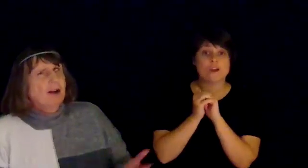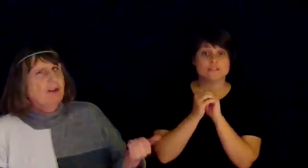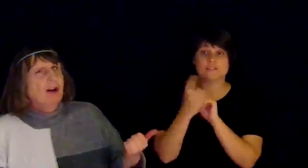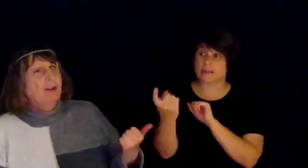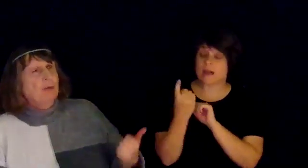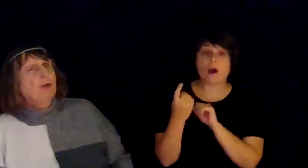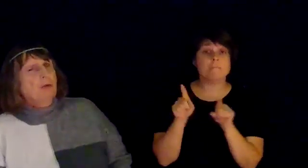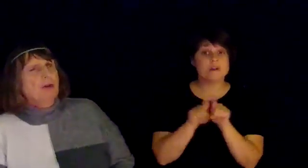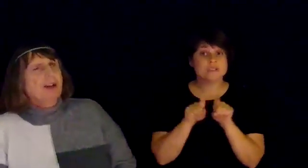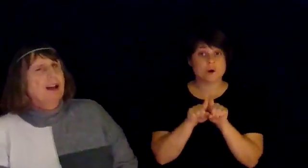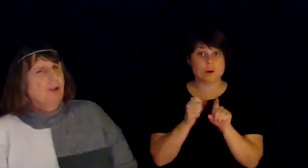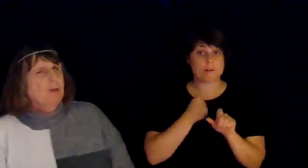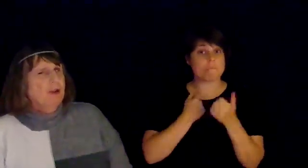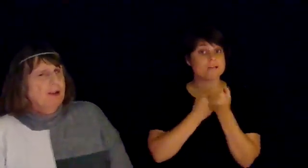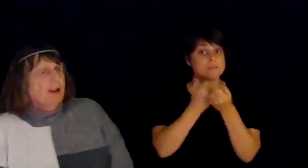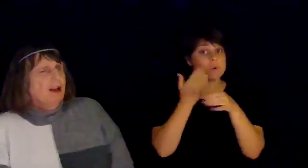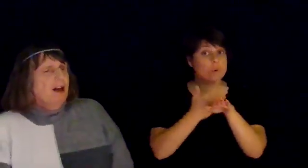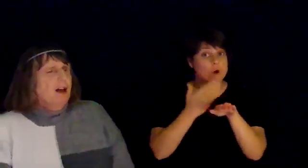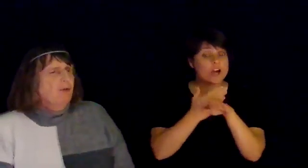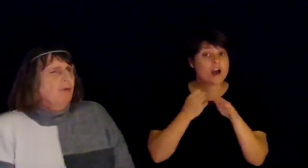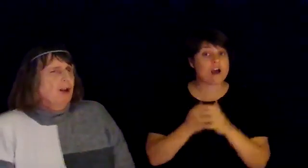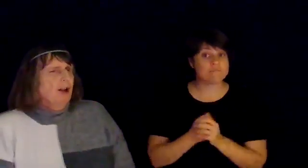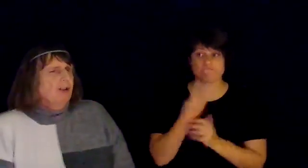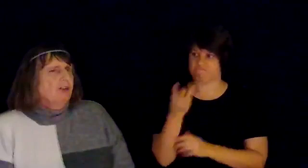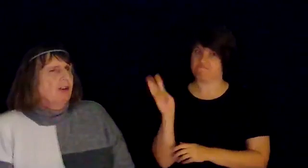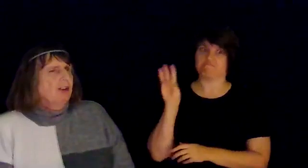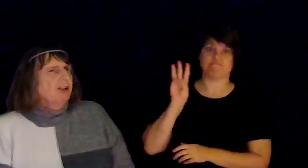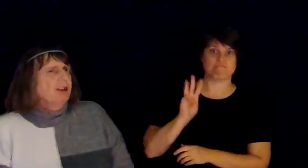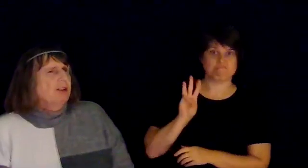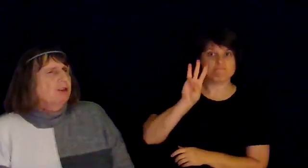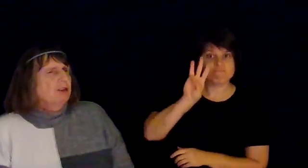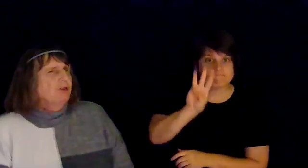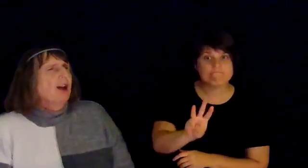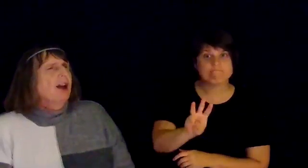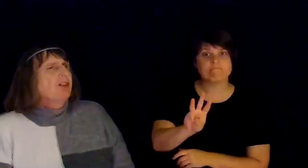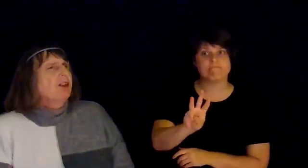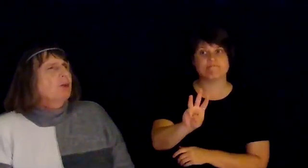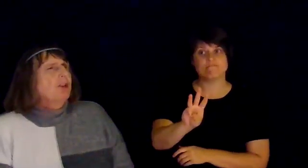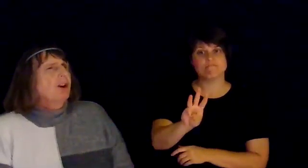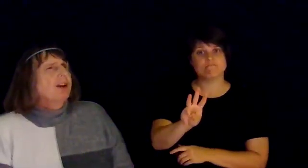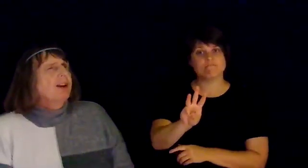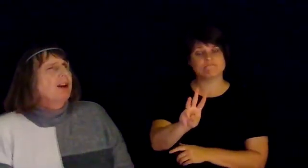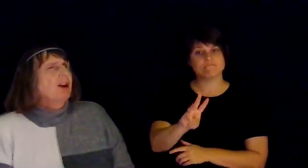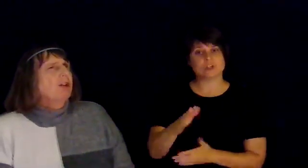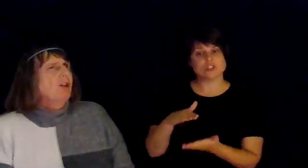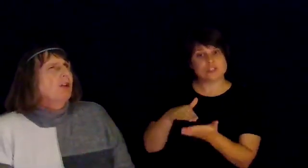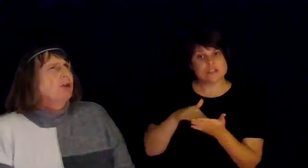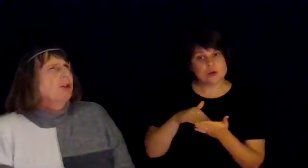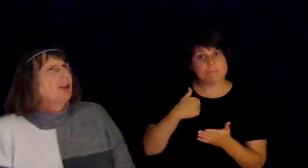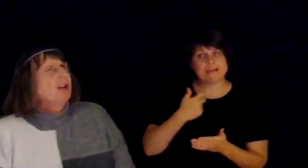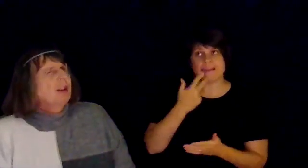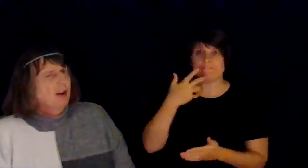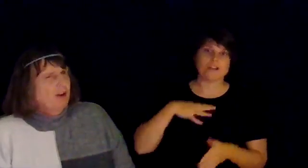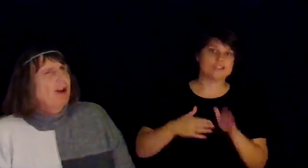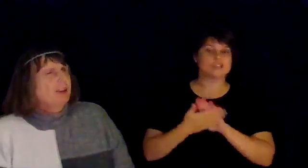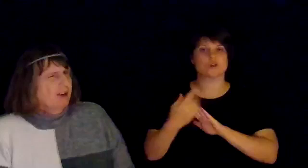my support worker came with me, so that she could sort of assist with if I needed to go to the loo